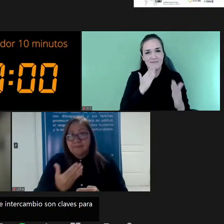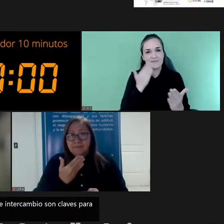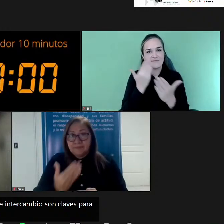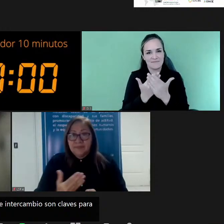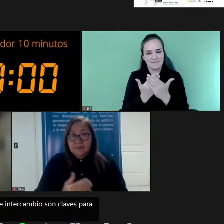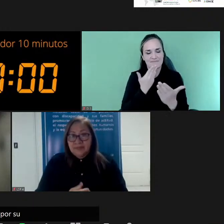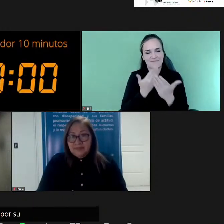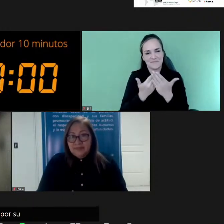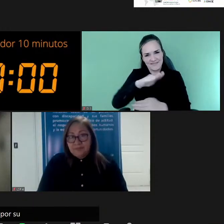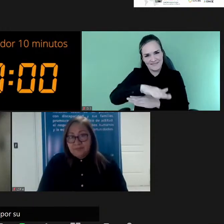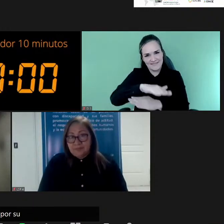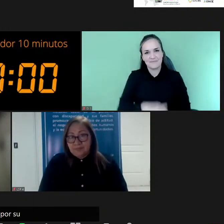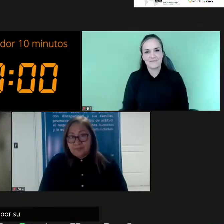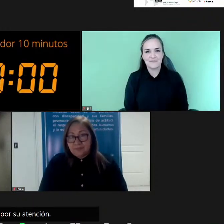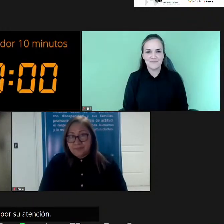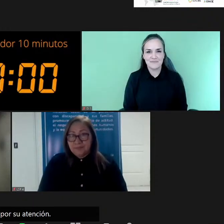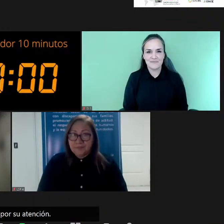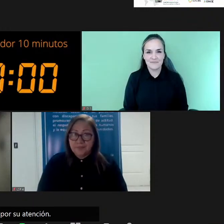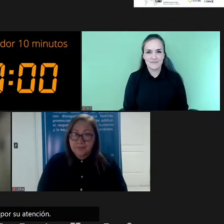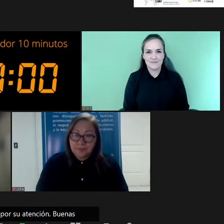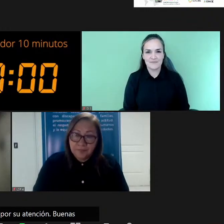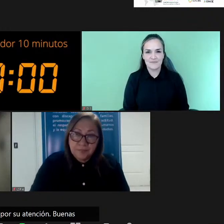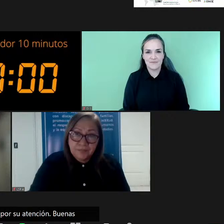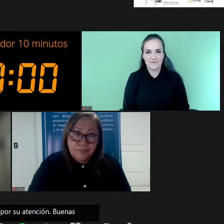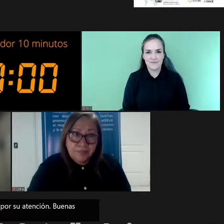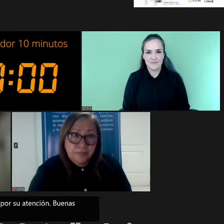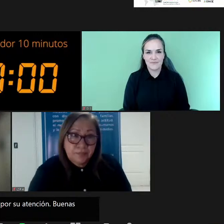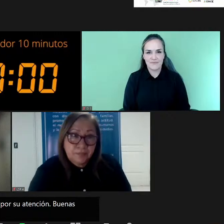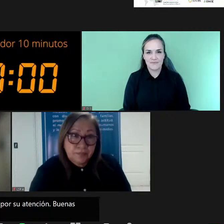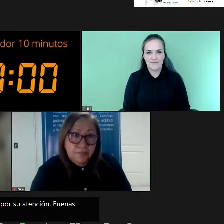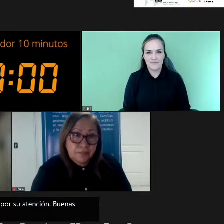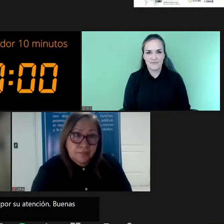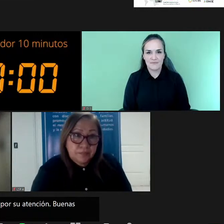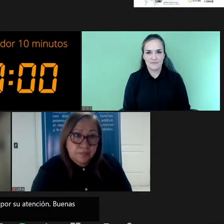for your attention as well good afternoon